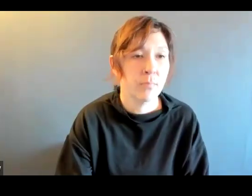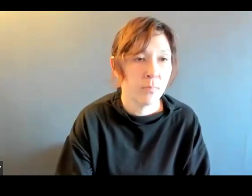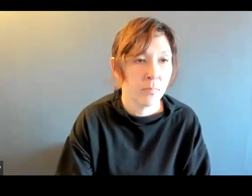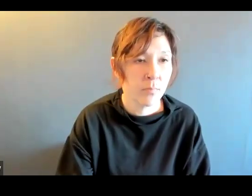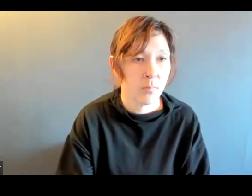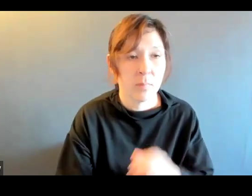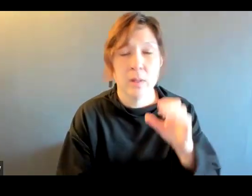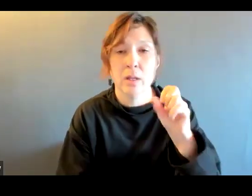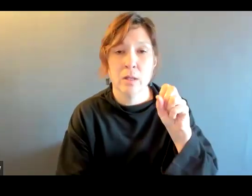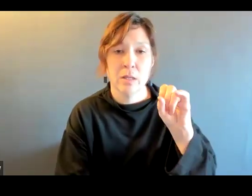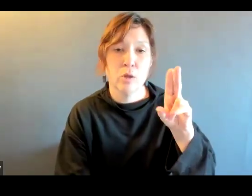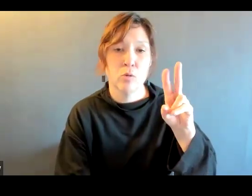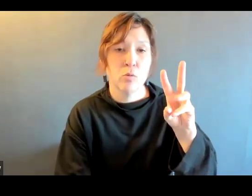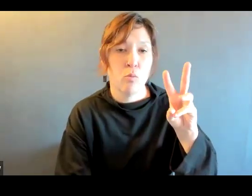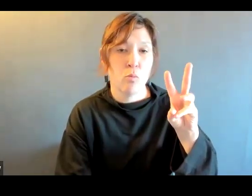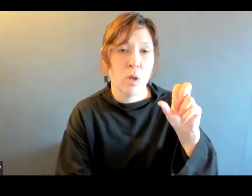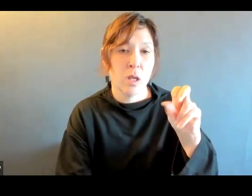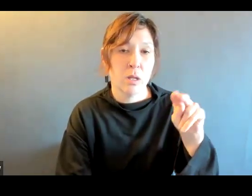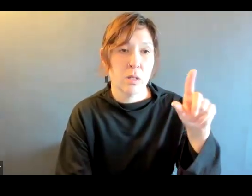Q1 Lee.